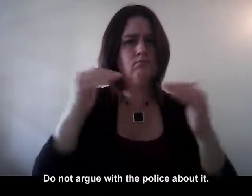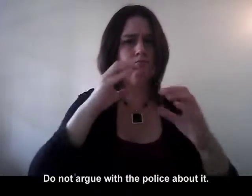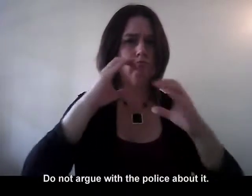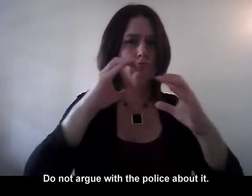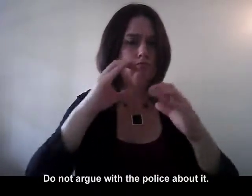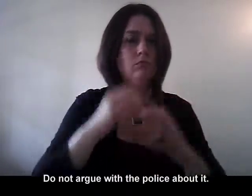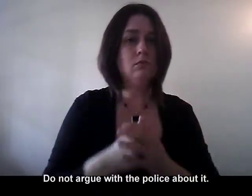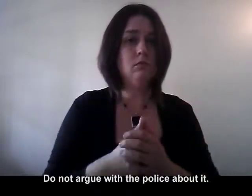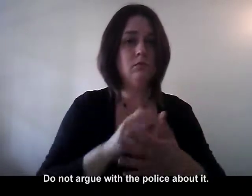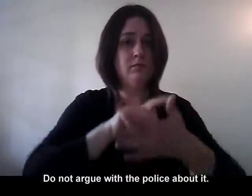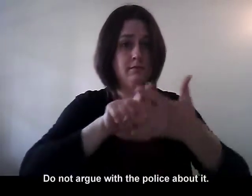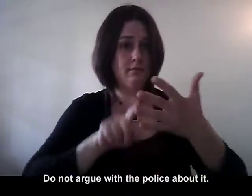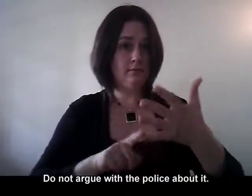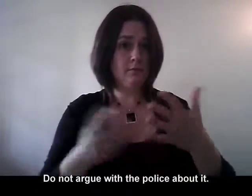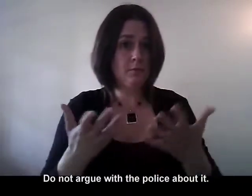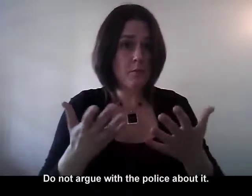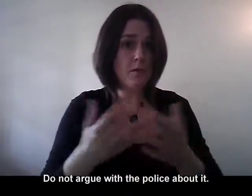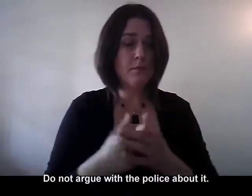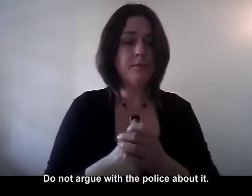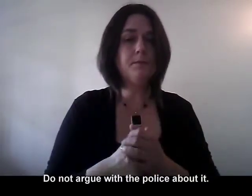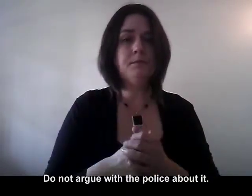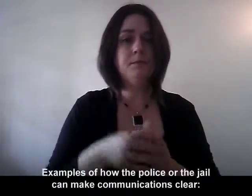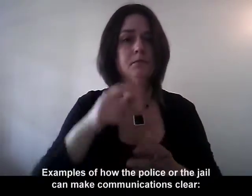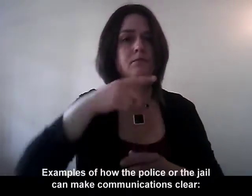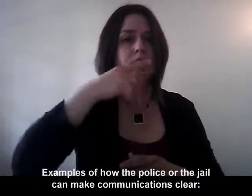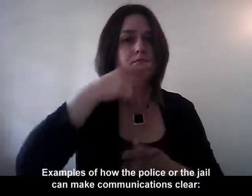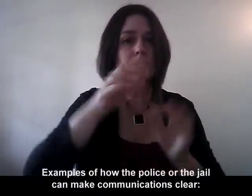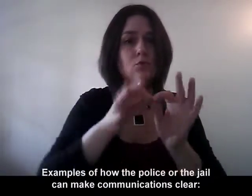Do not argue with the police about it.